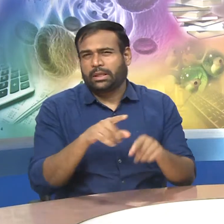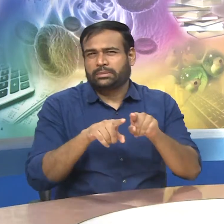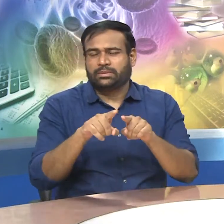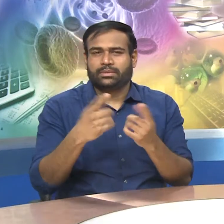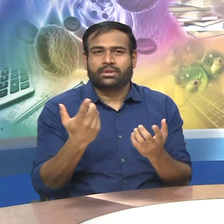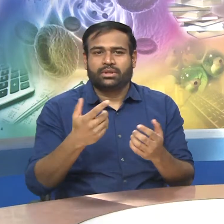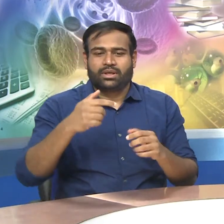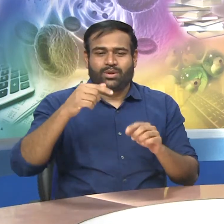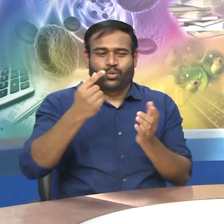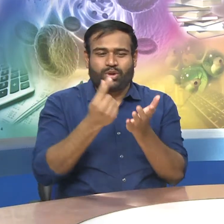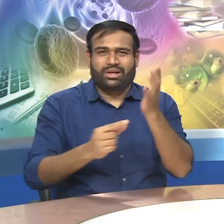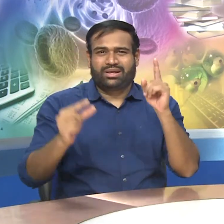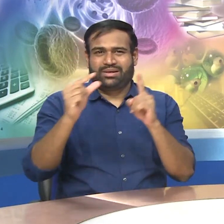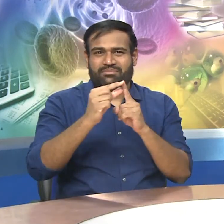First is constituency.